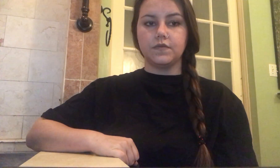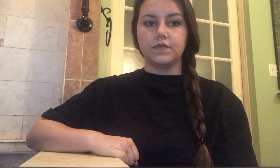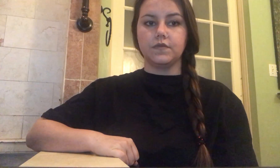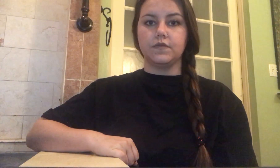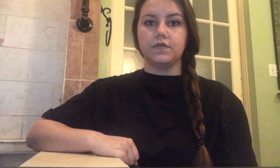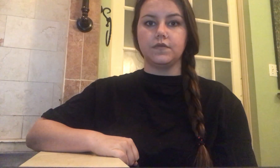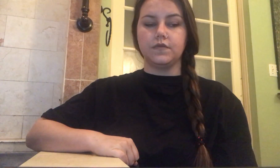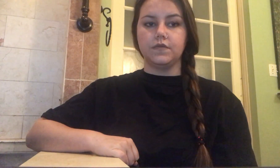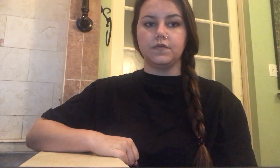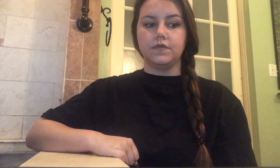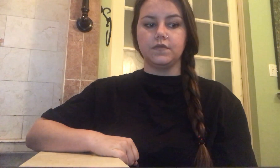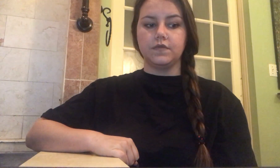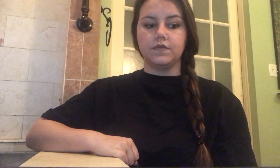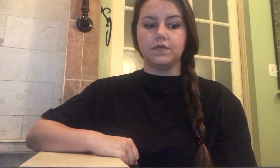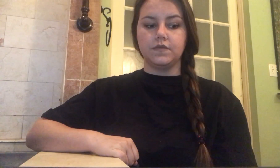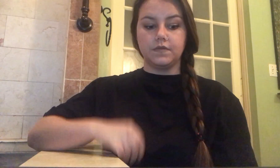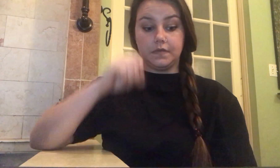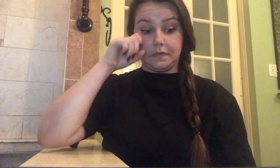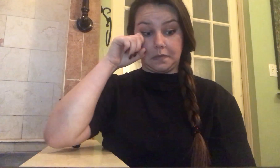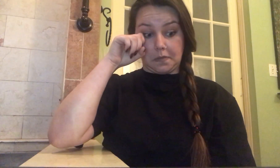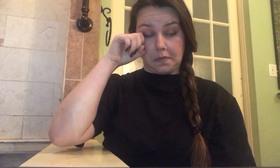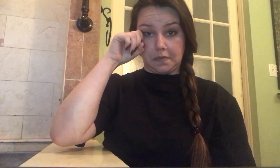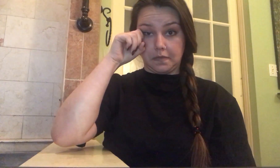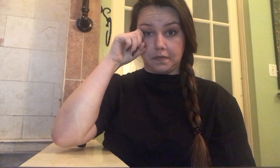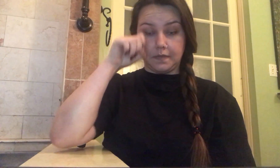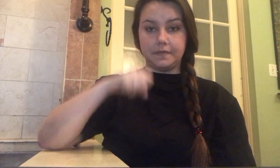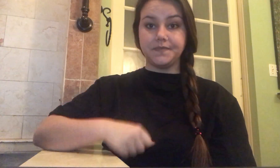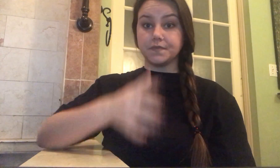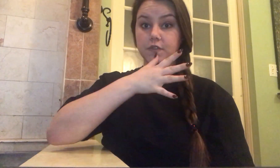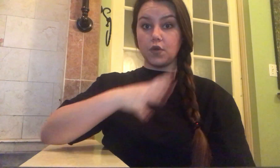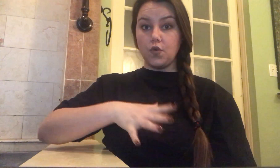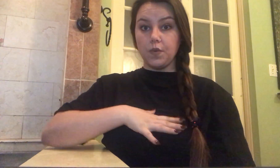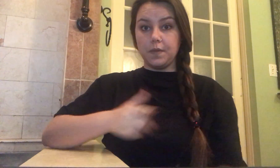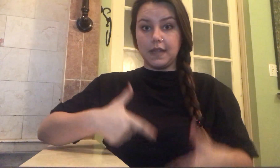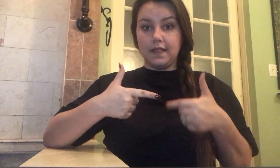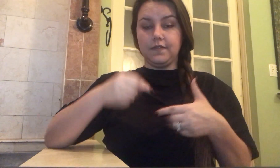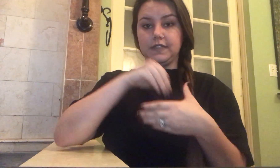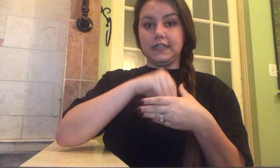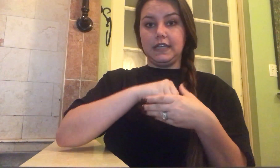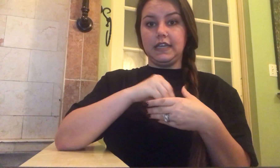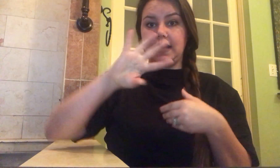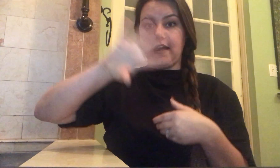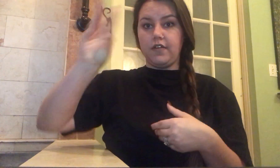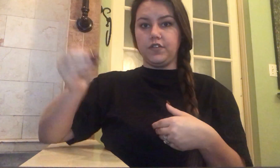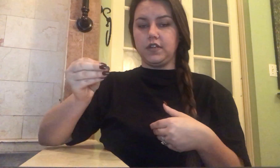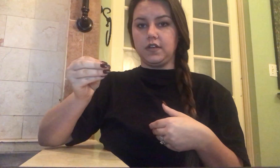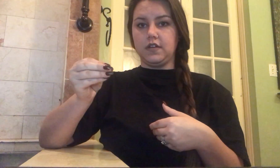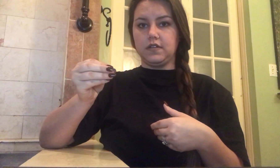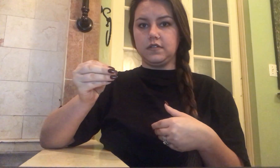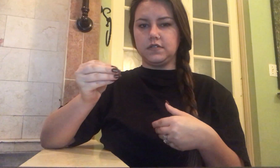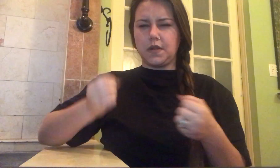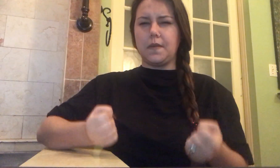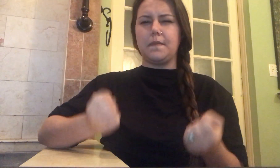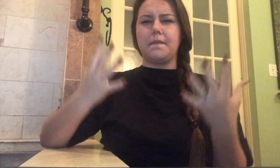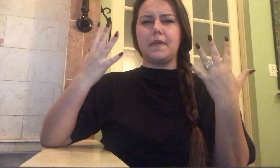huge economy. It's more than the entire global workforce of a country like France. And when you're able to give 3 hours, 5 hours, 7 hours